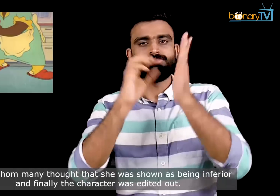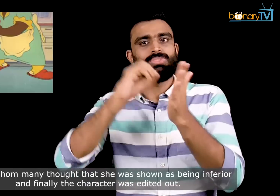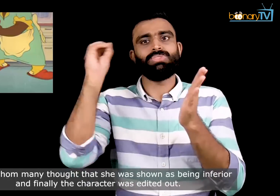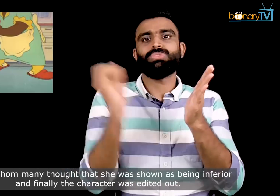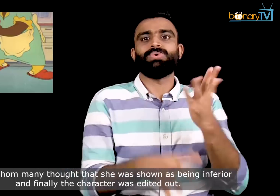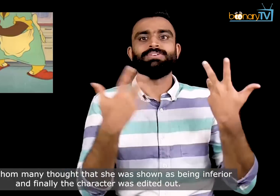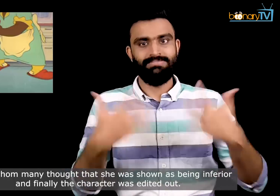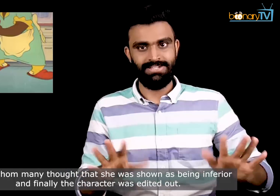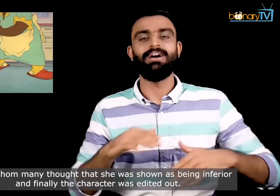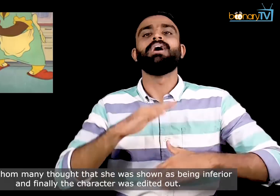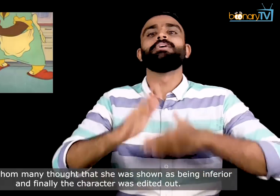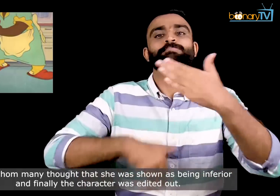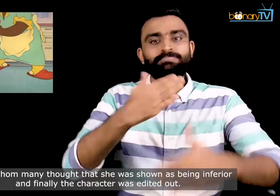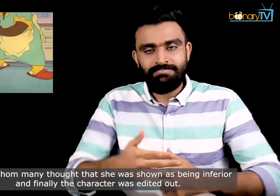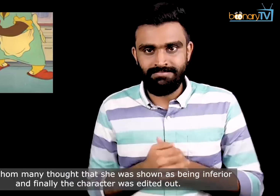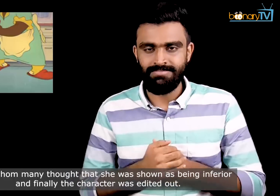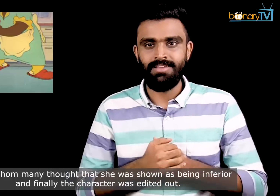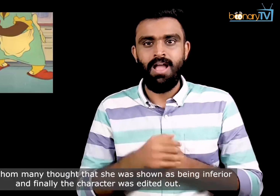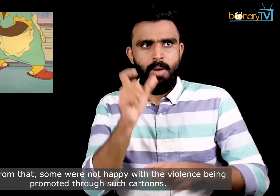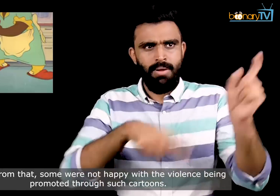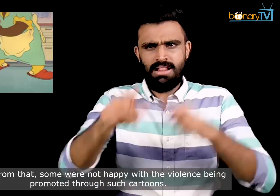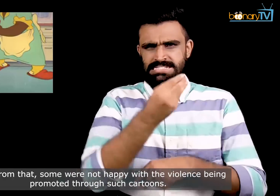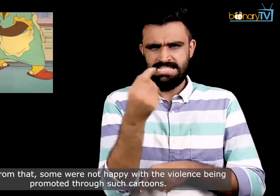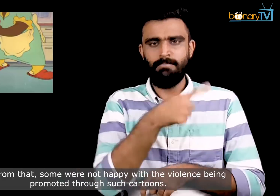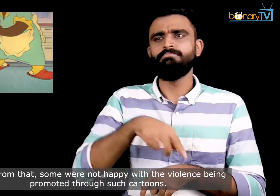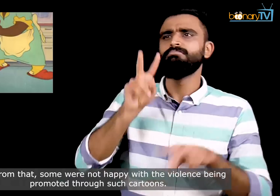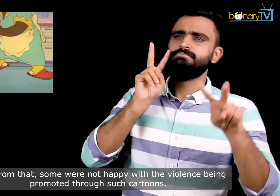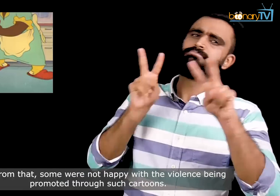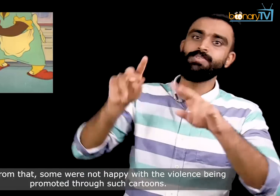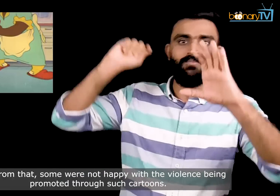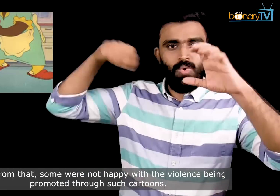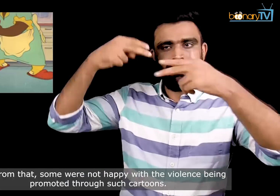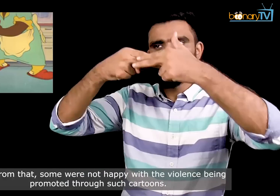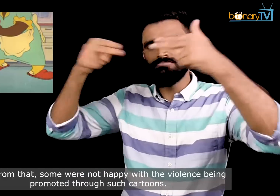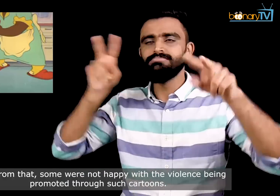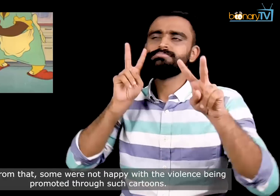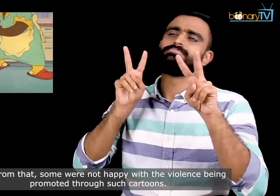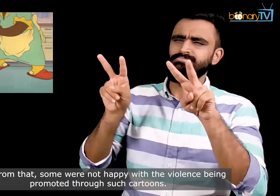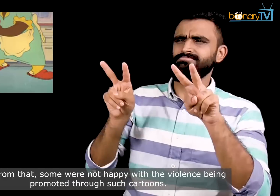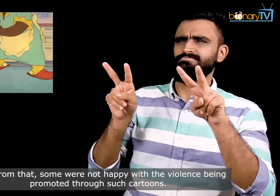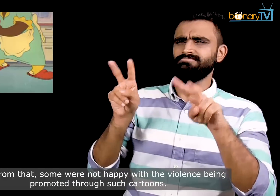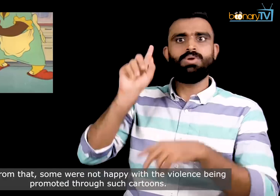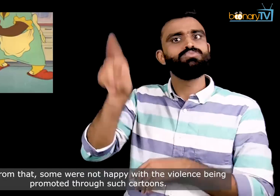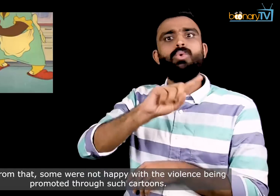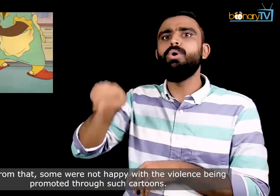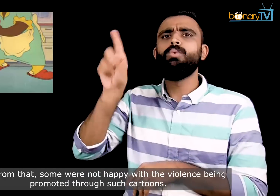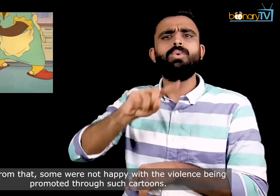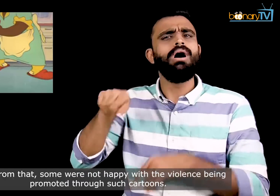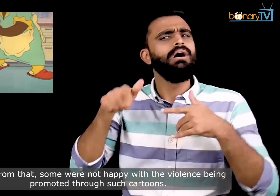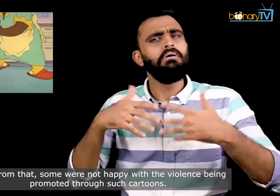was edited out. Apart from that, some were not happy with the violence being